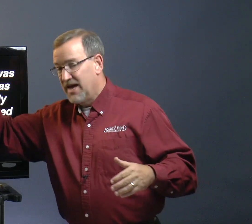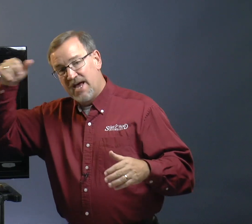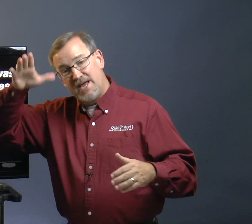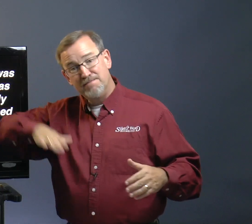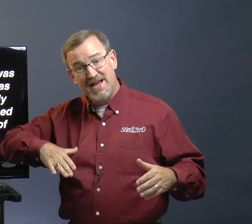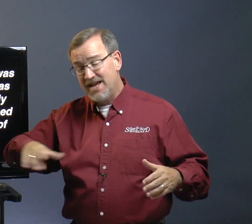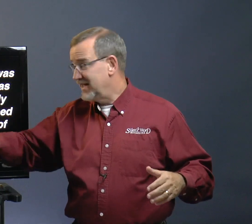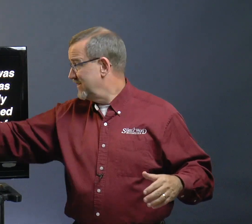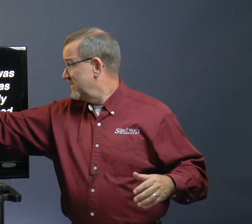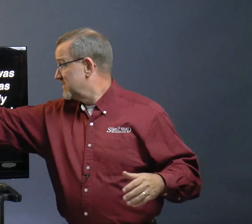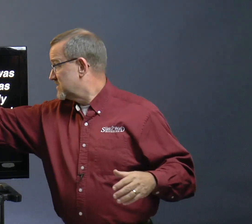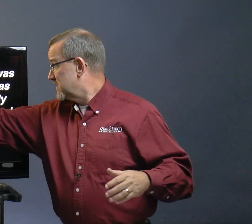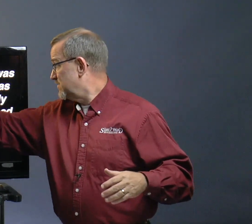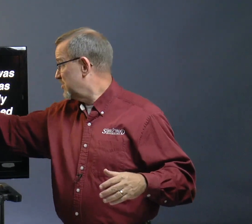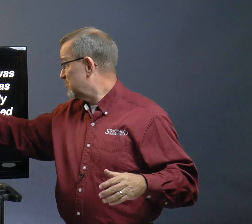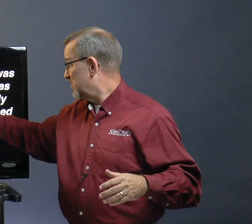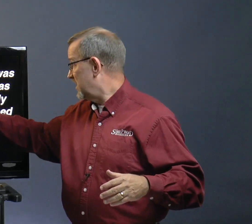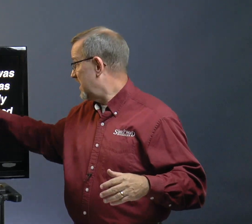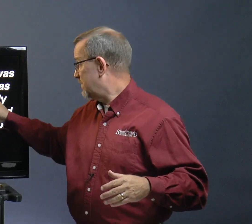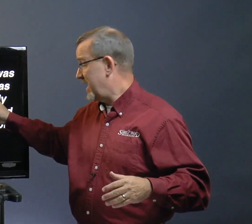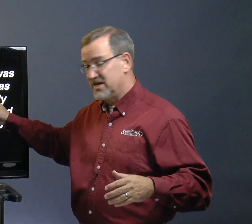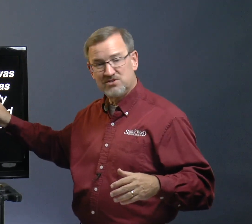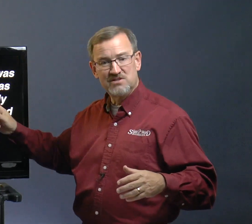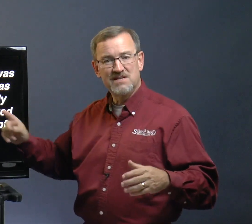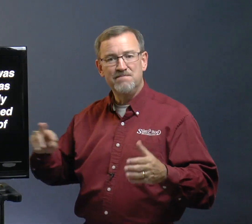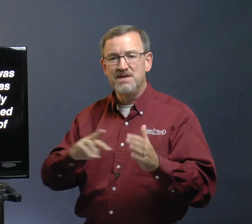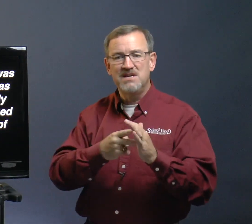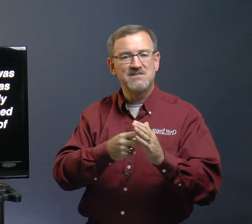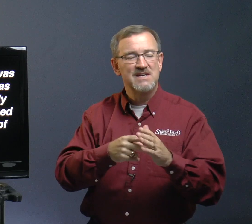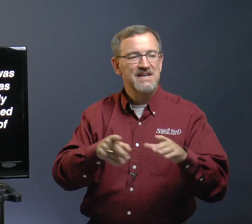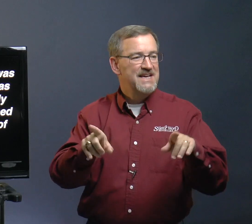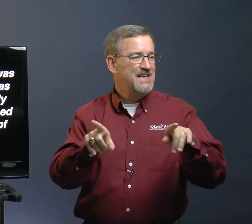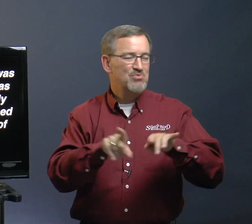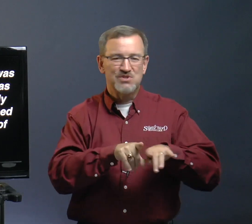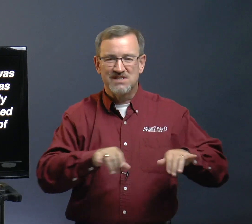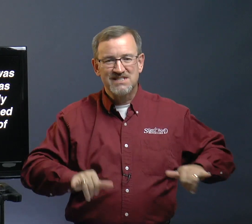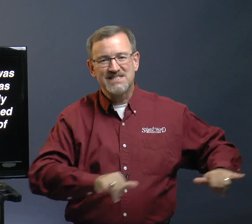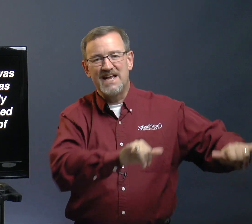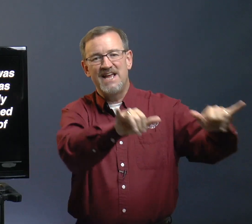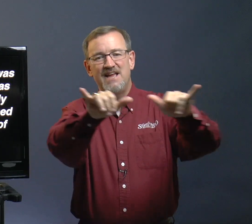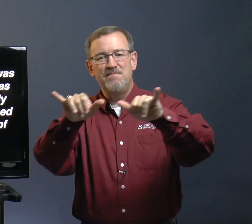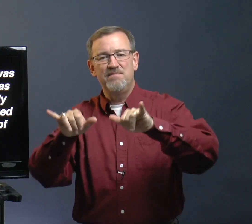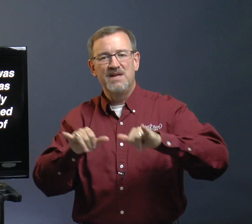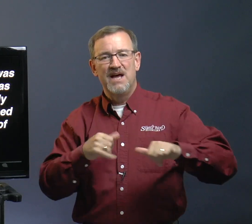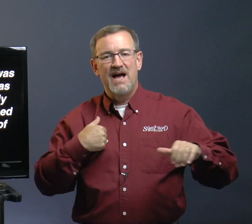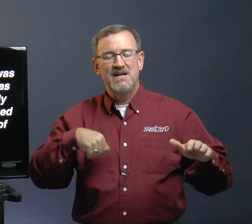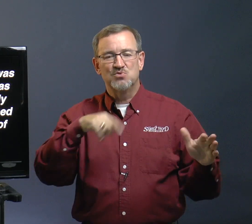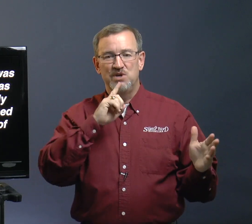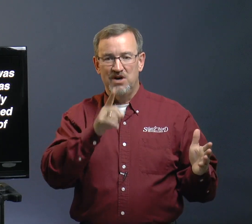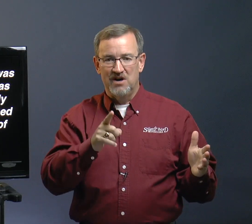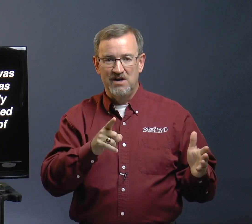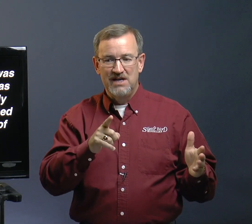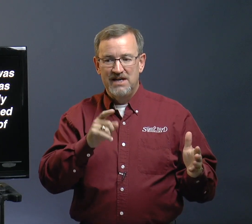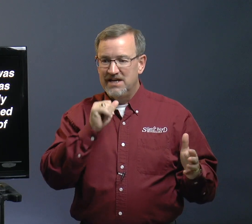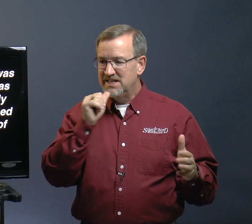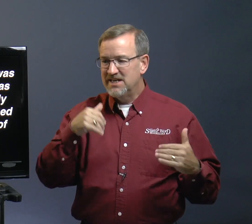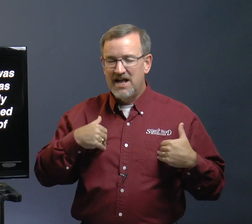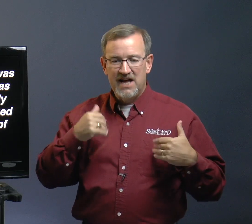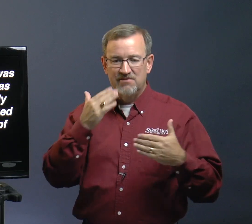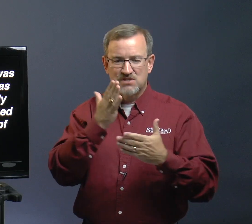a man subject to like passions. It means he was the same as we are. He did not have